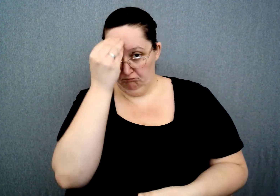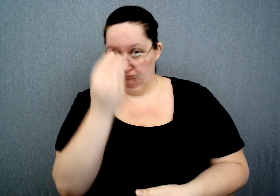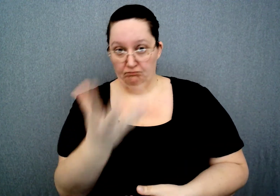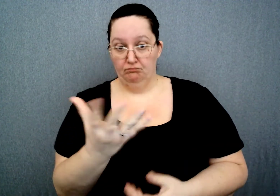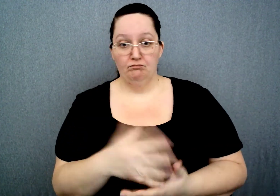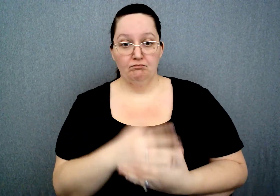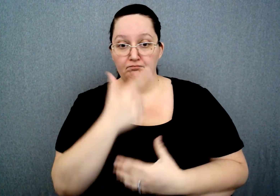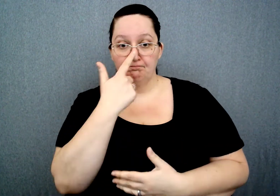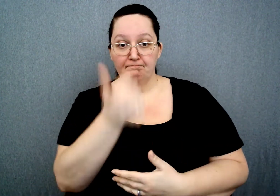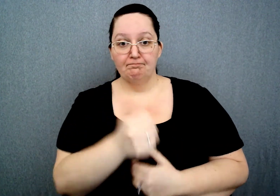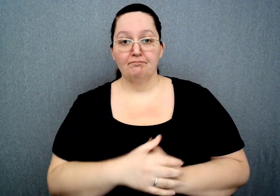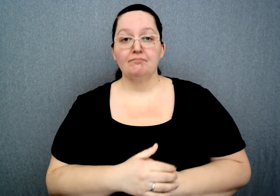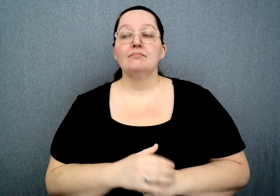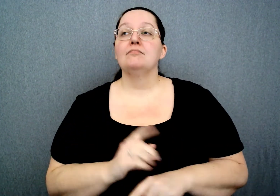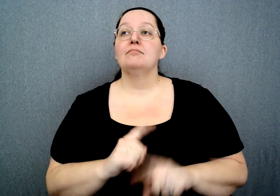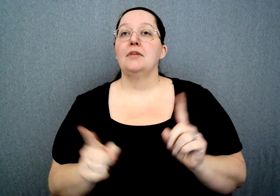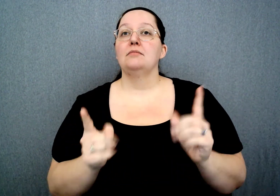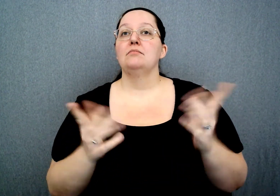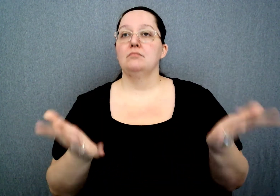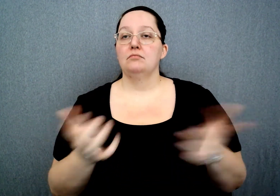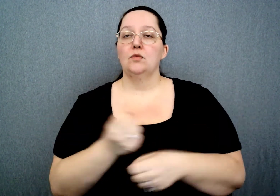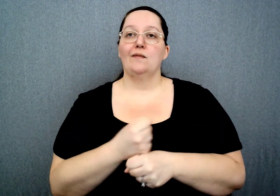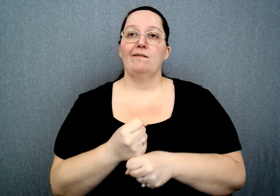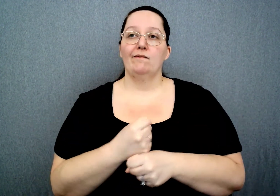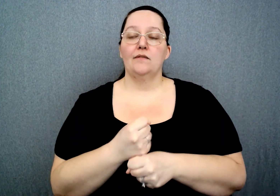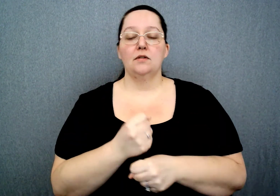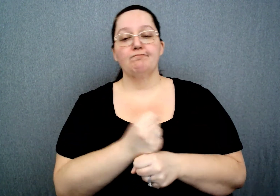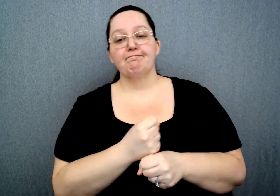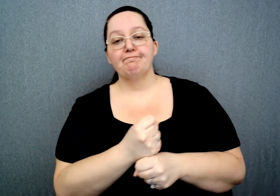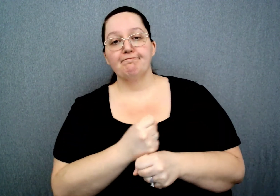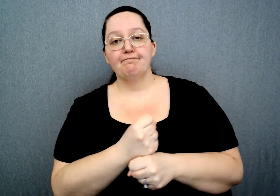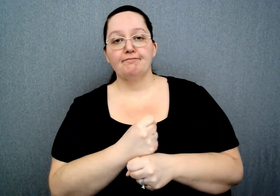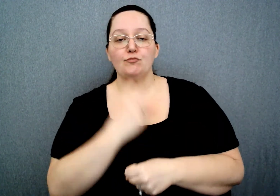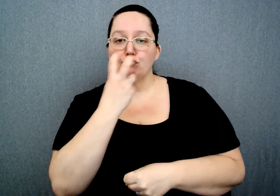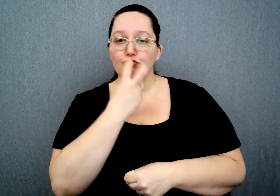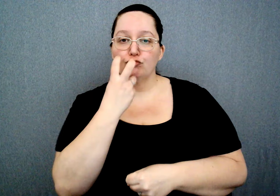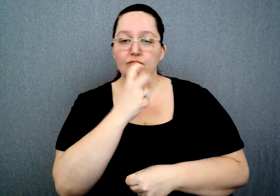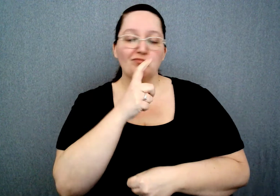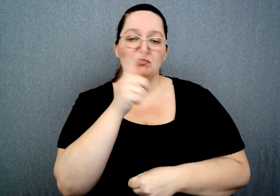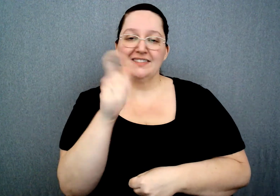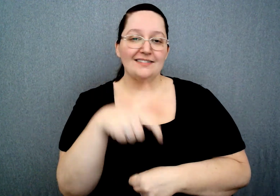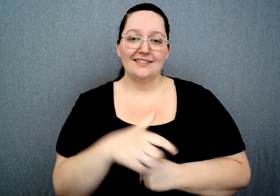while you sign it, it's up to you, but it's not required. Coffee.